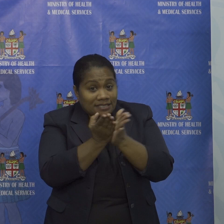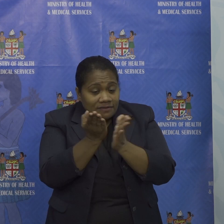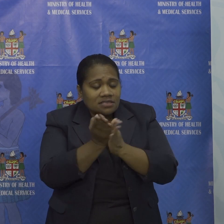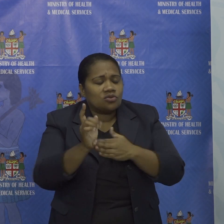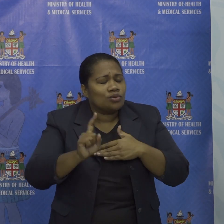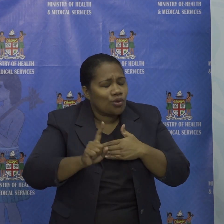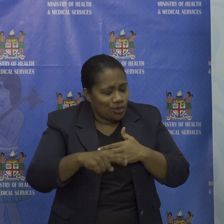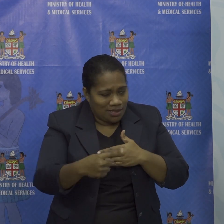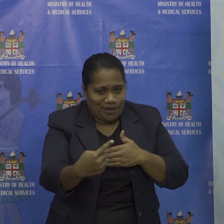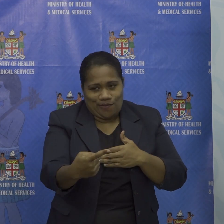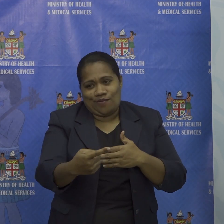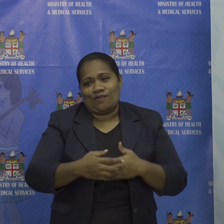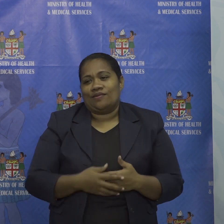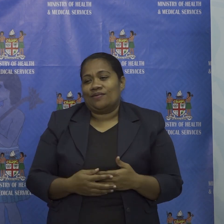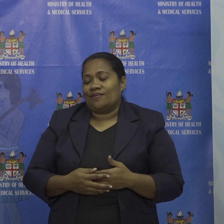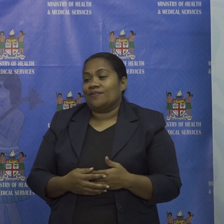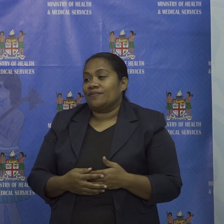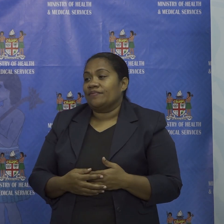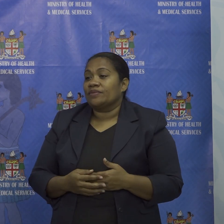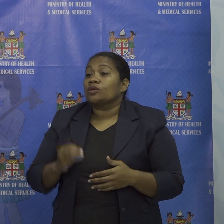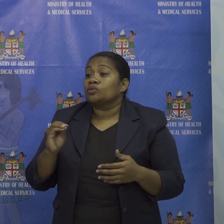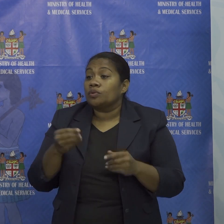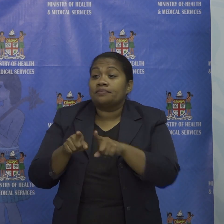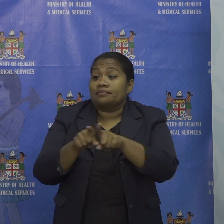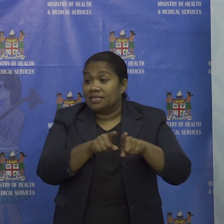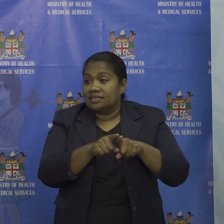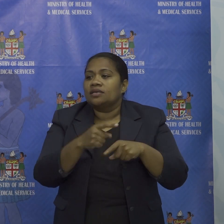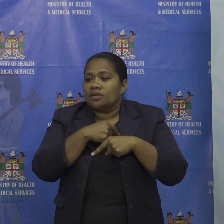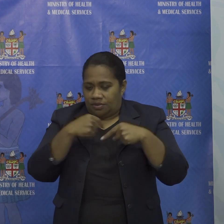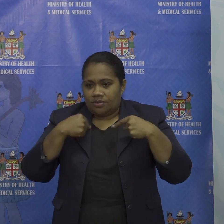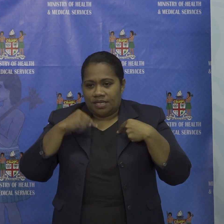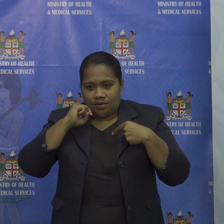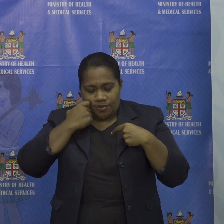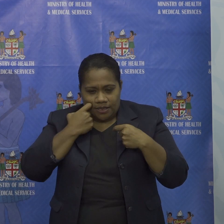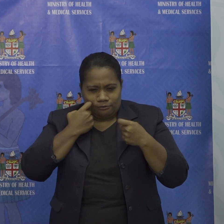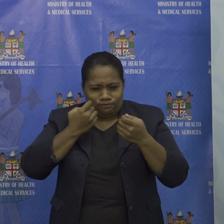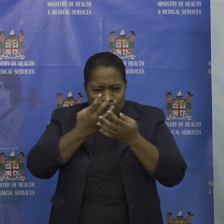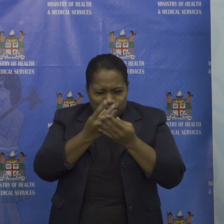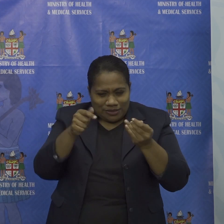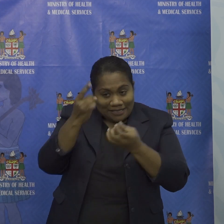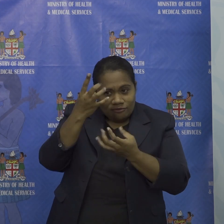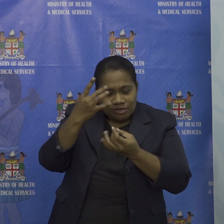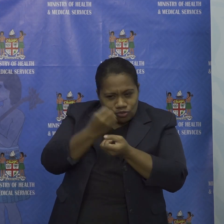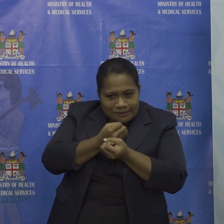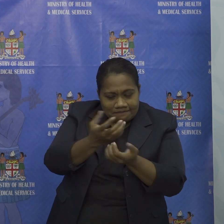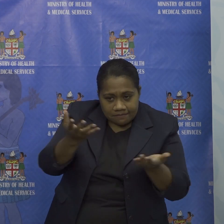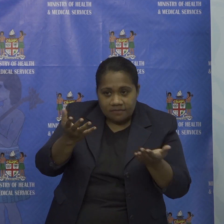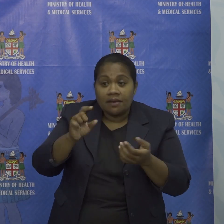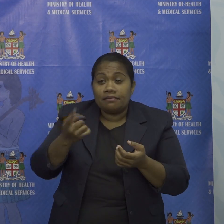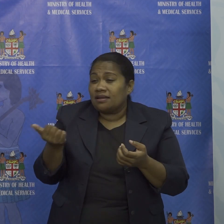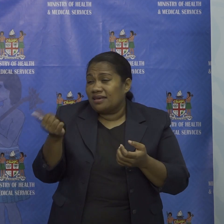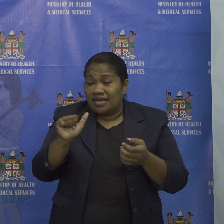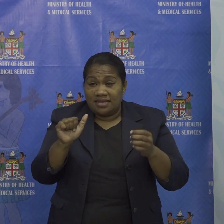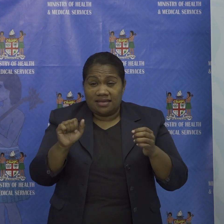So we will sort out that detail, but any essential service that we can consider essential, we